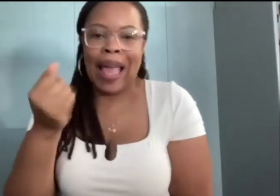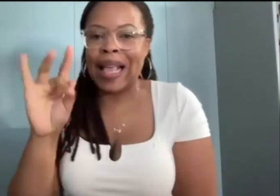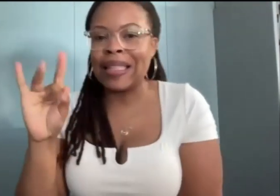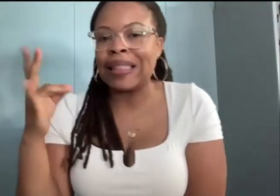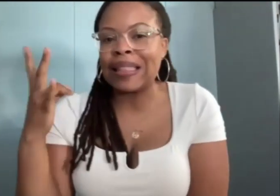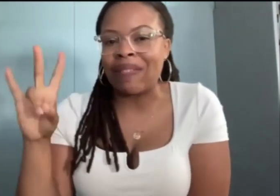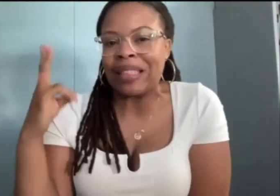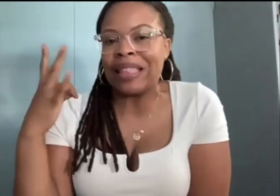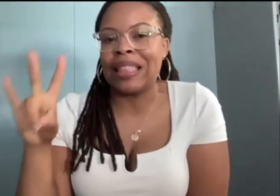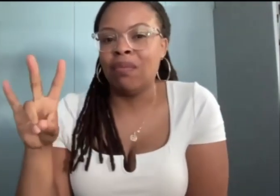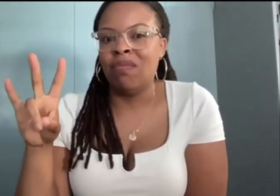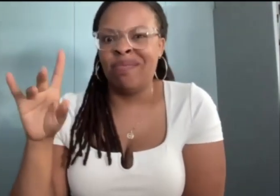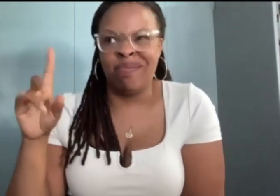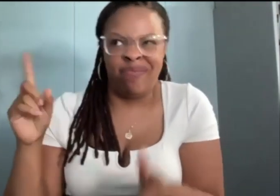education of deaf students started in